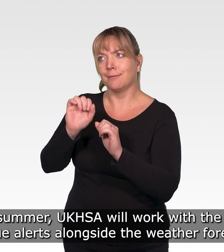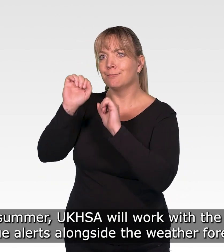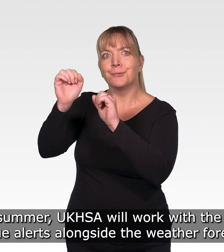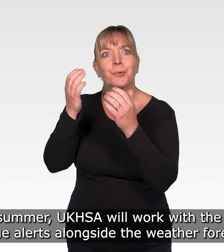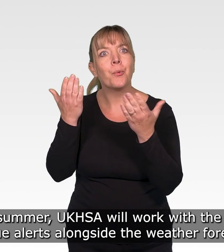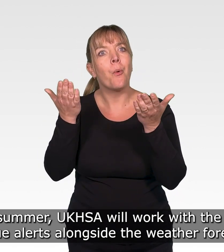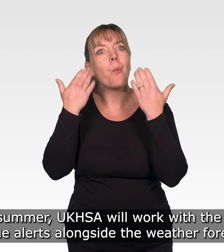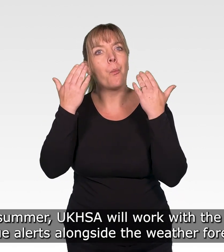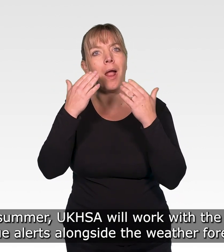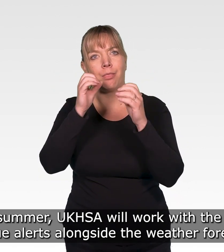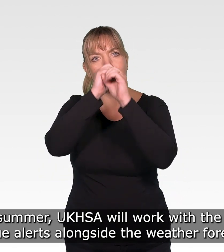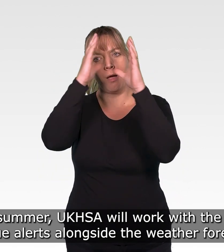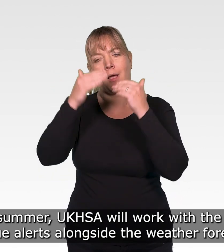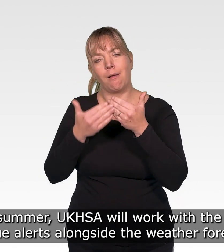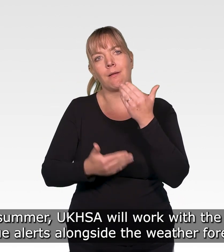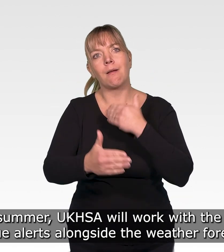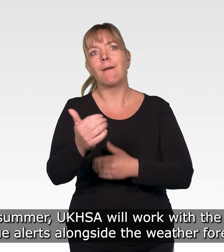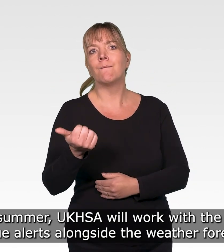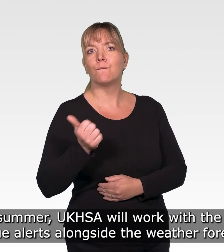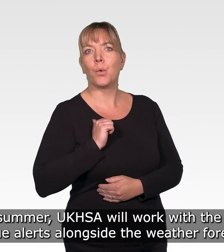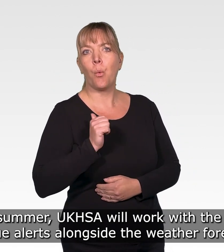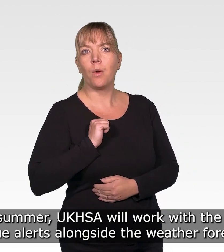to affect people's health.